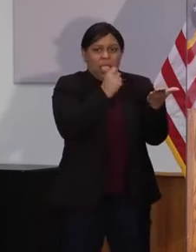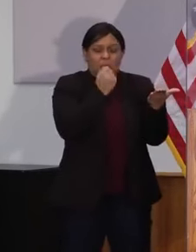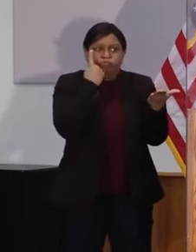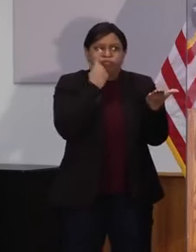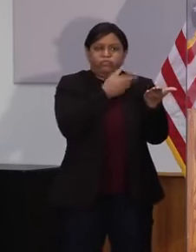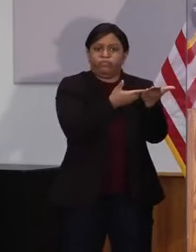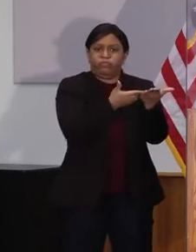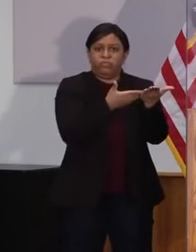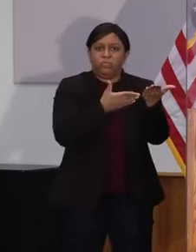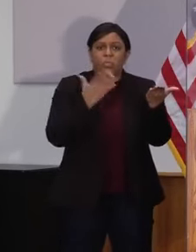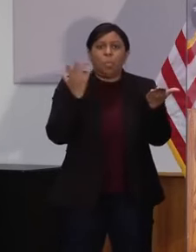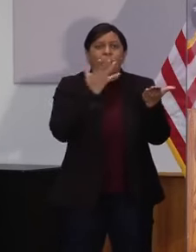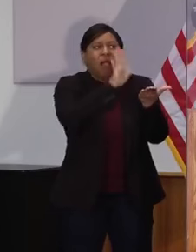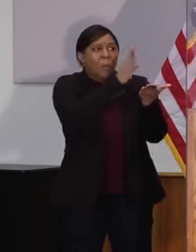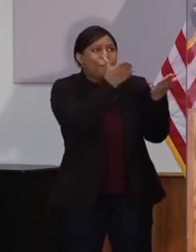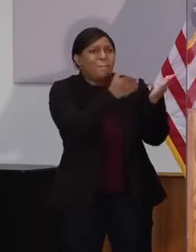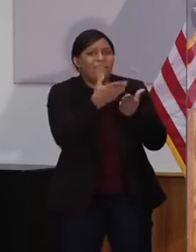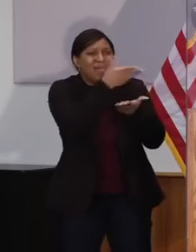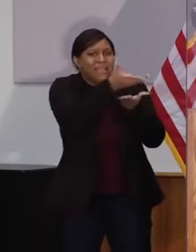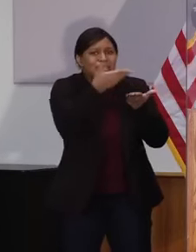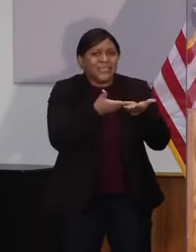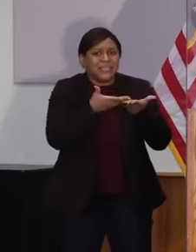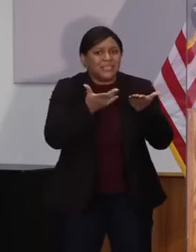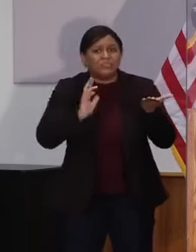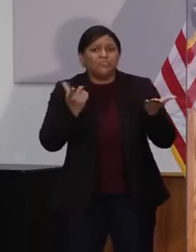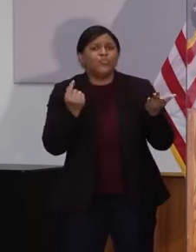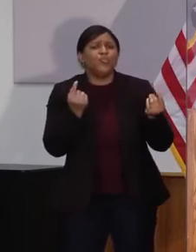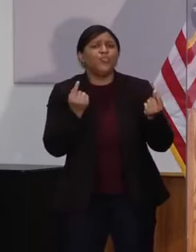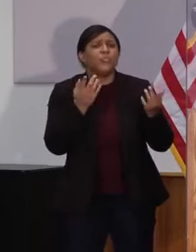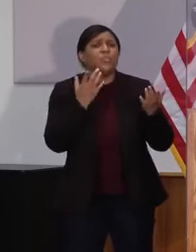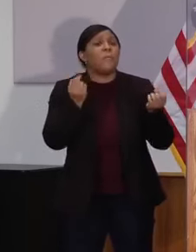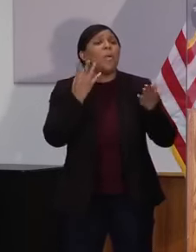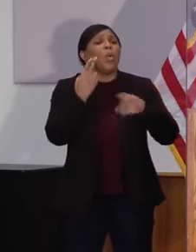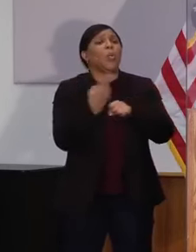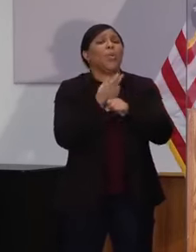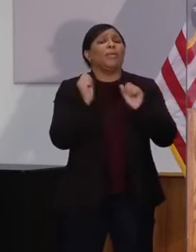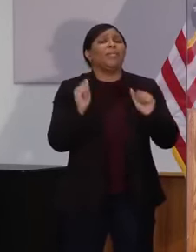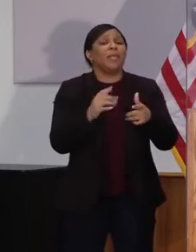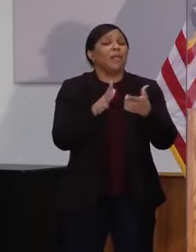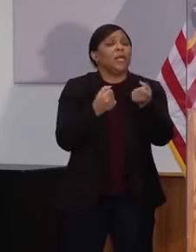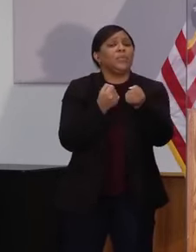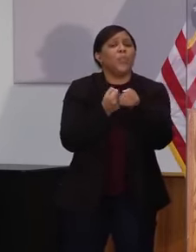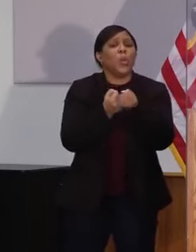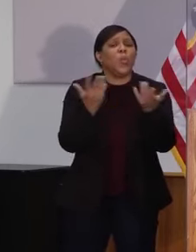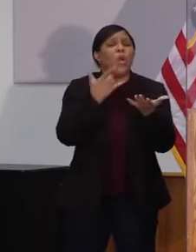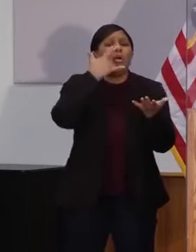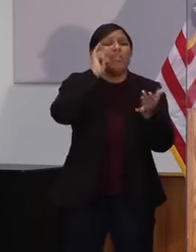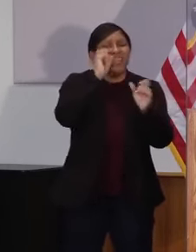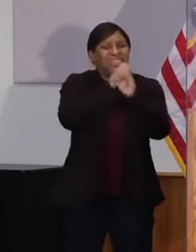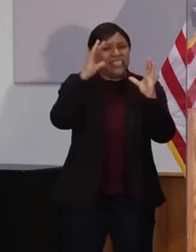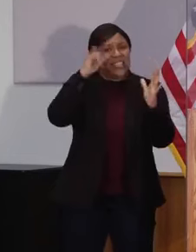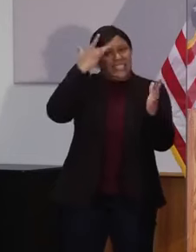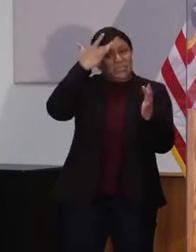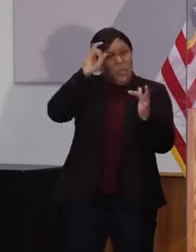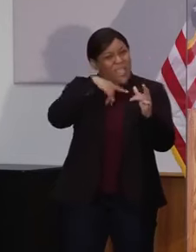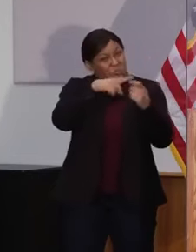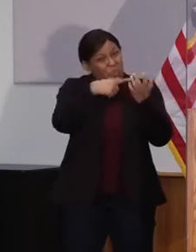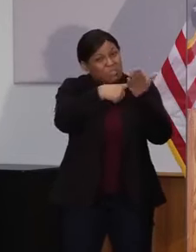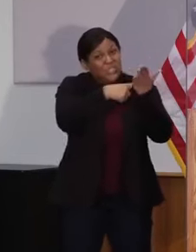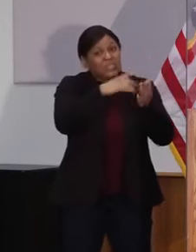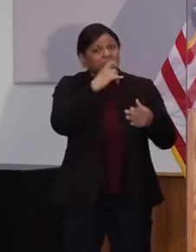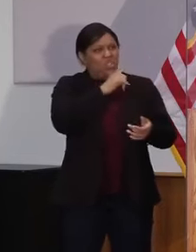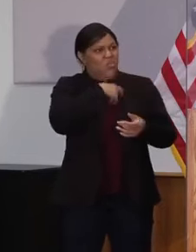be made available and how much can we use and where will that support come from. So this is a smart thing. I'd ask the legislature, I